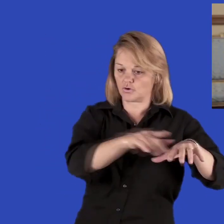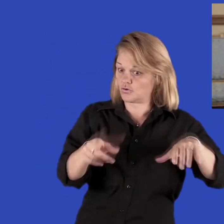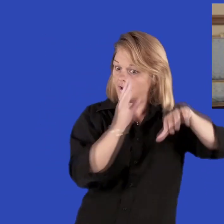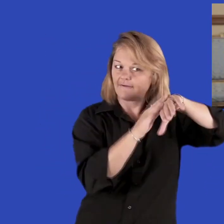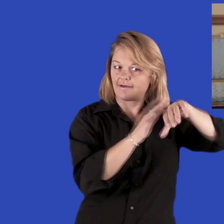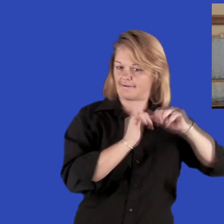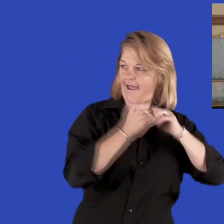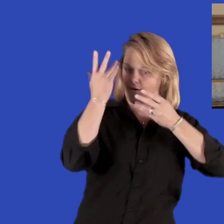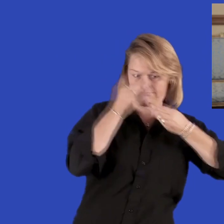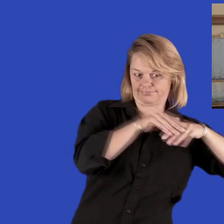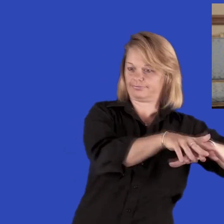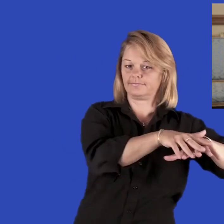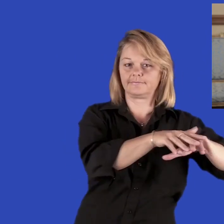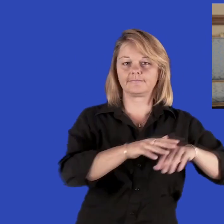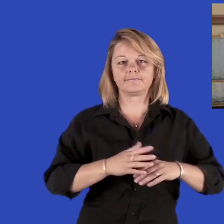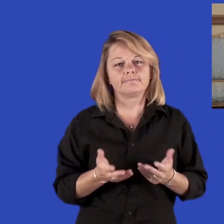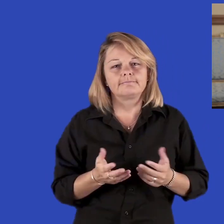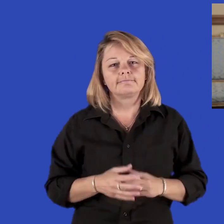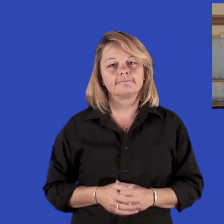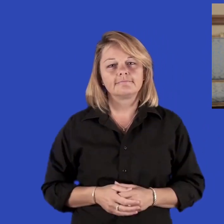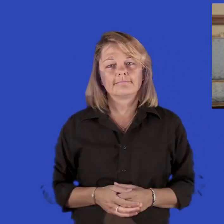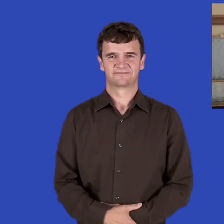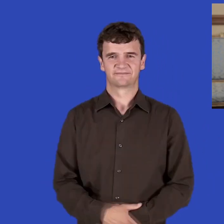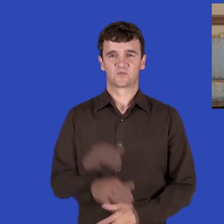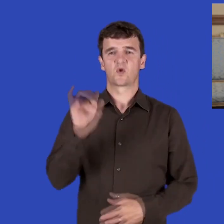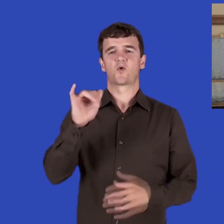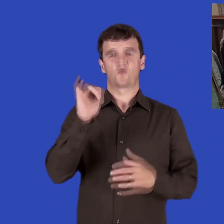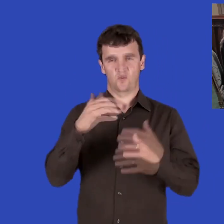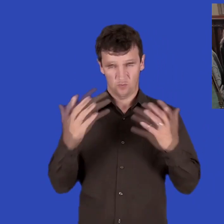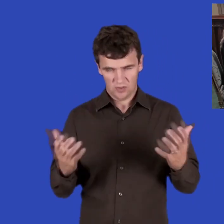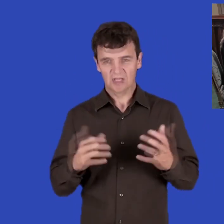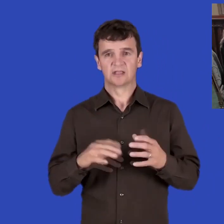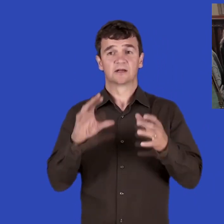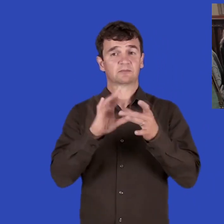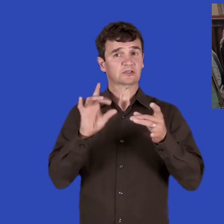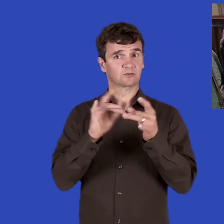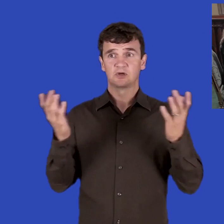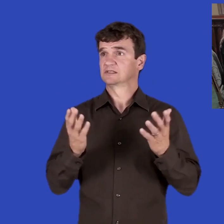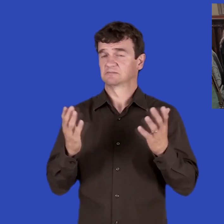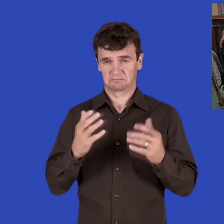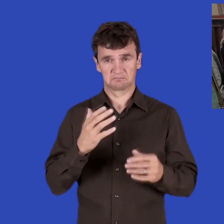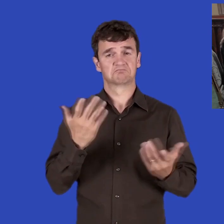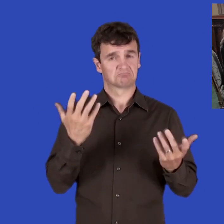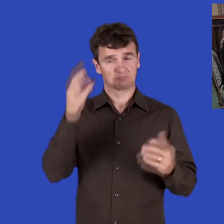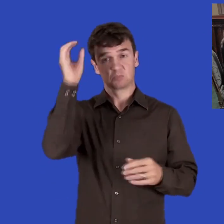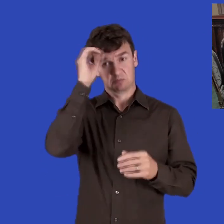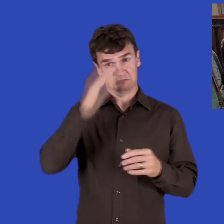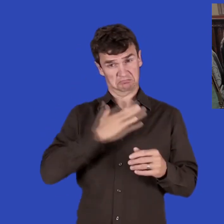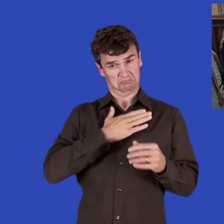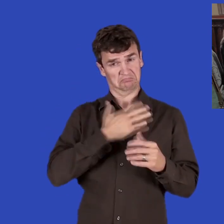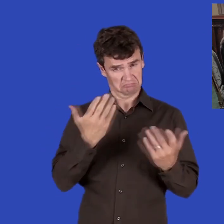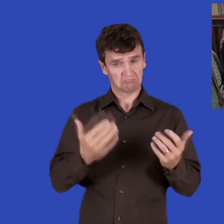What advice do you think you would give to teachers who are teaching students with disabilities and how they can incorporate those disabilities into the